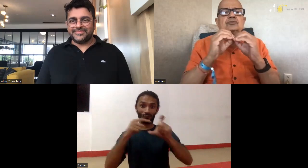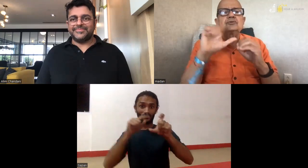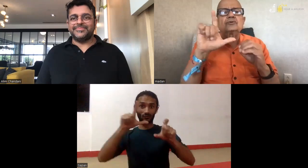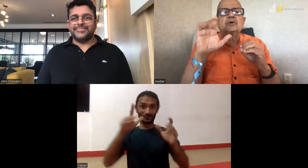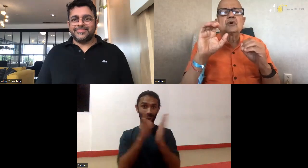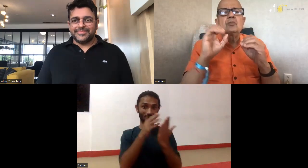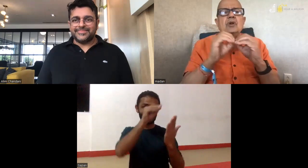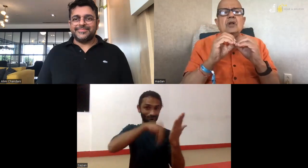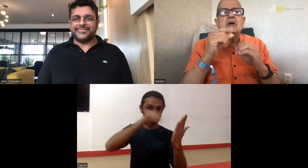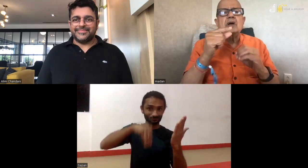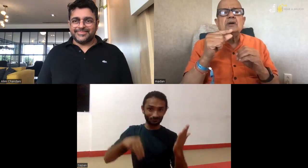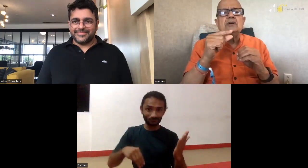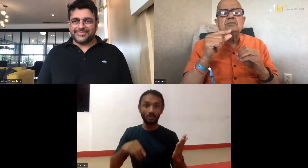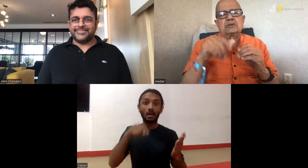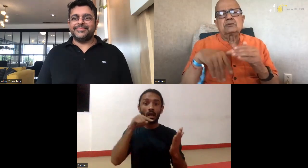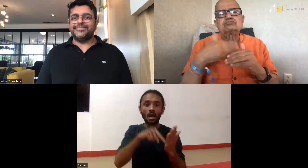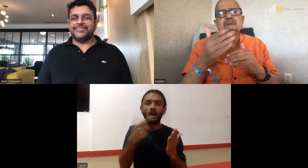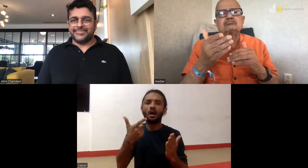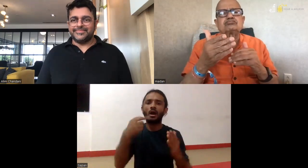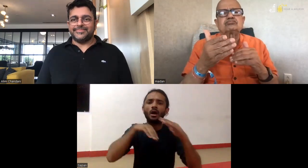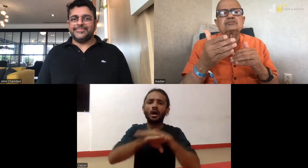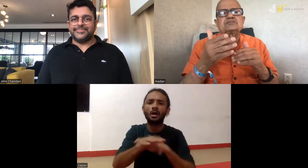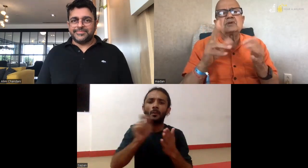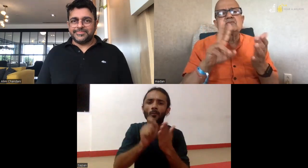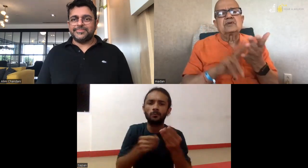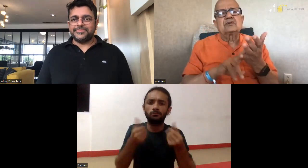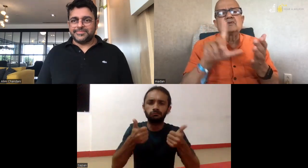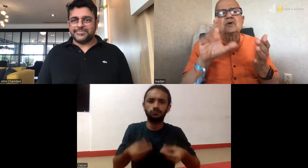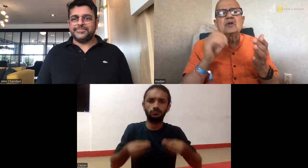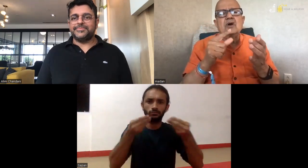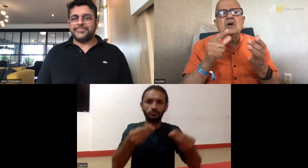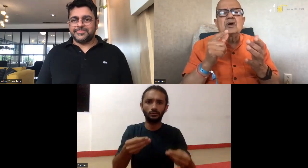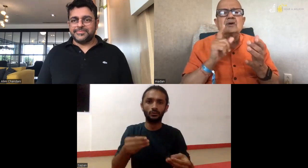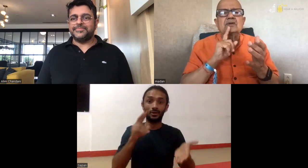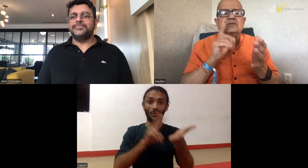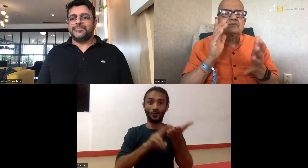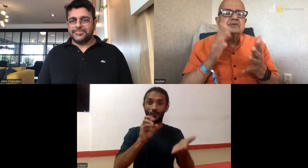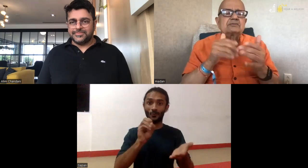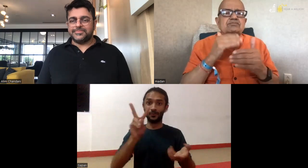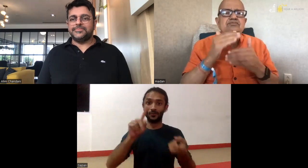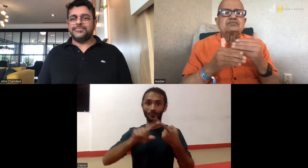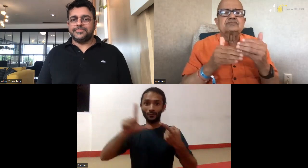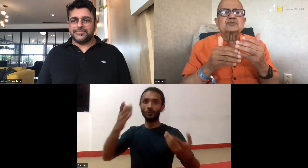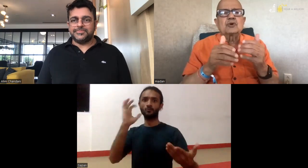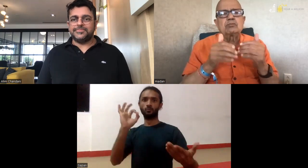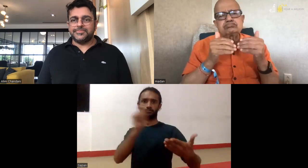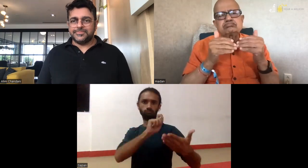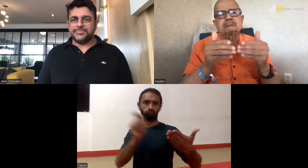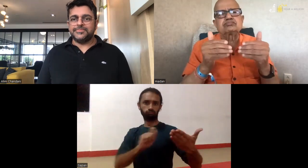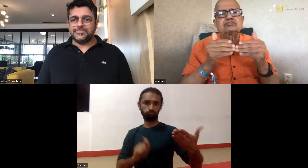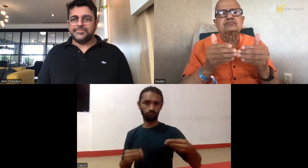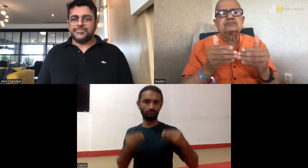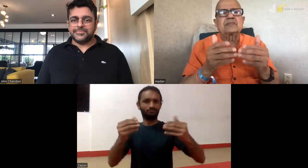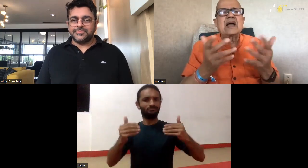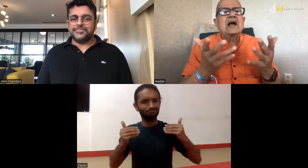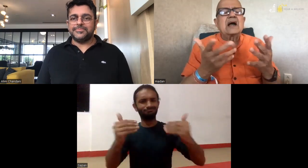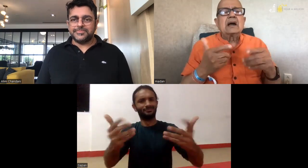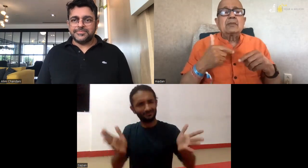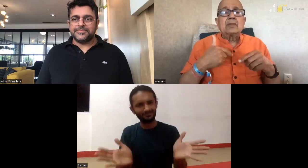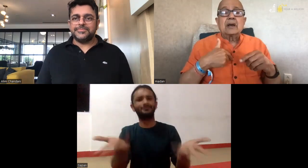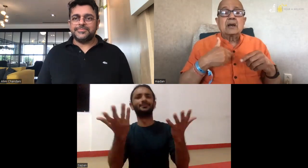So why I saw that there are 8 women who have done PhD, and that's a good. They could be a